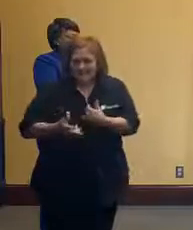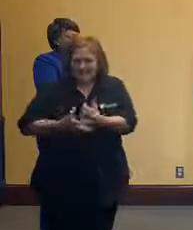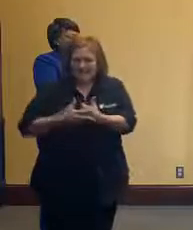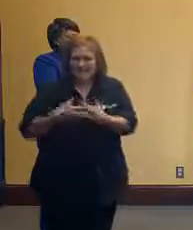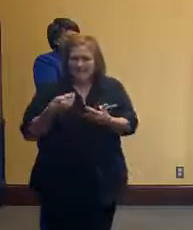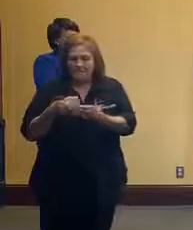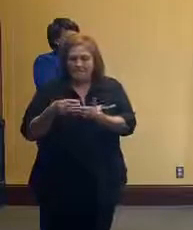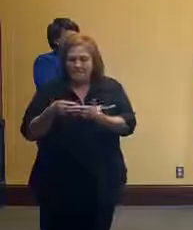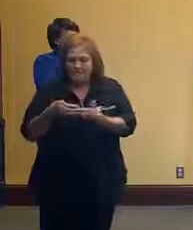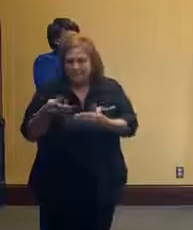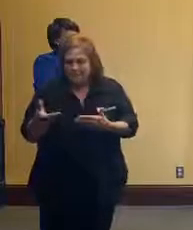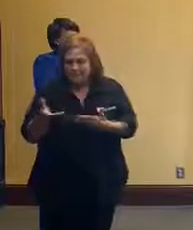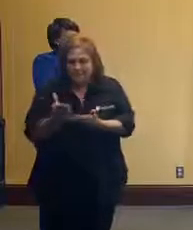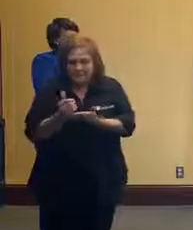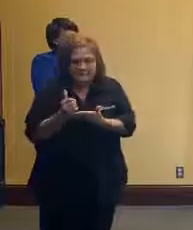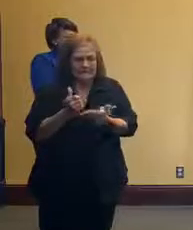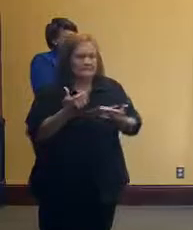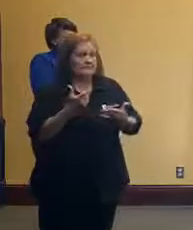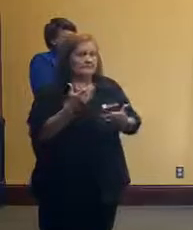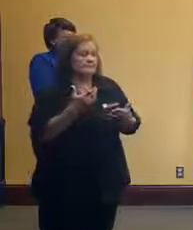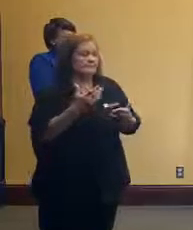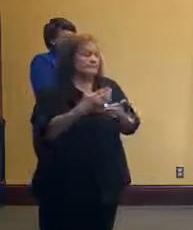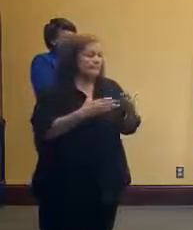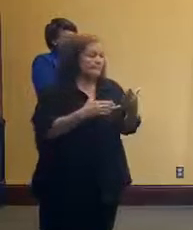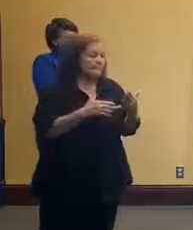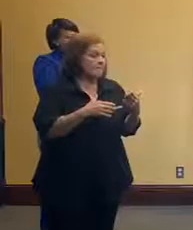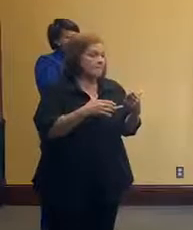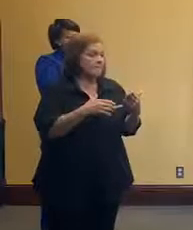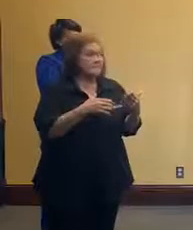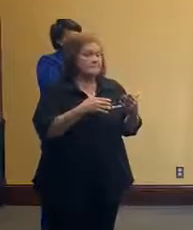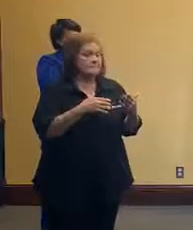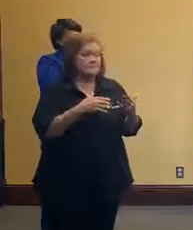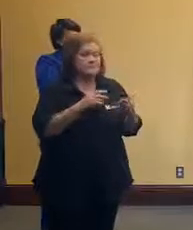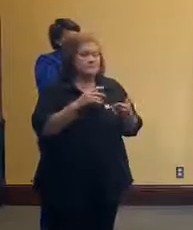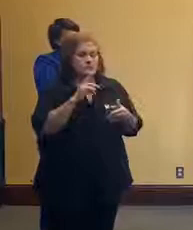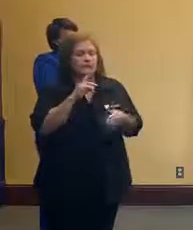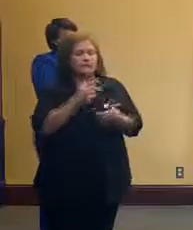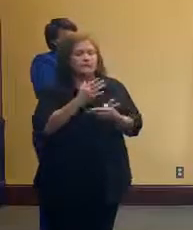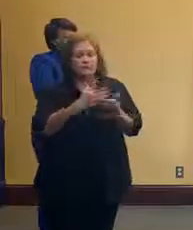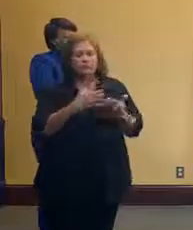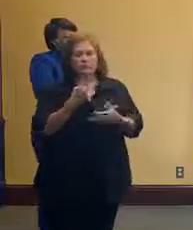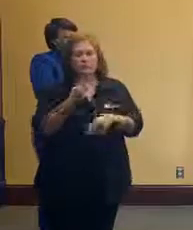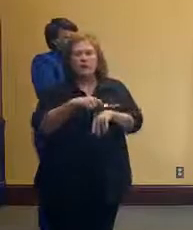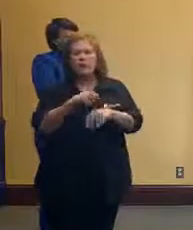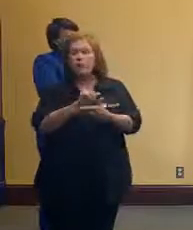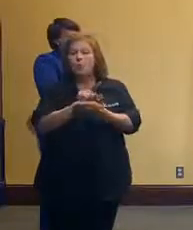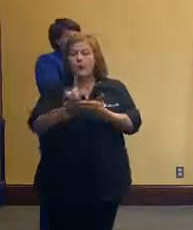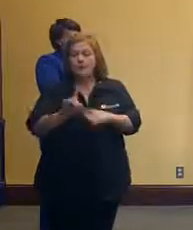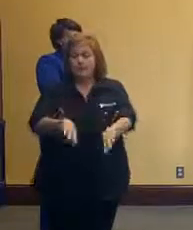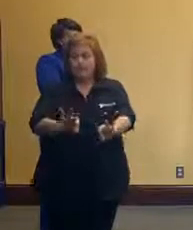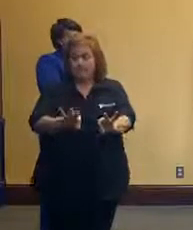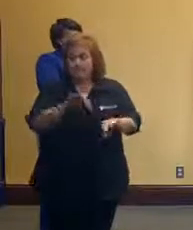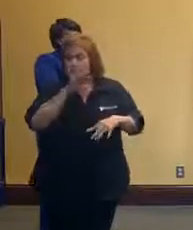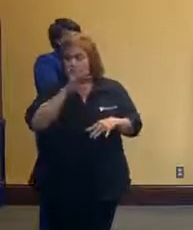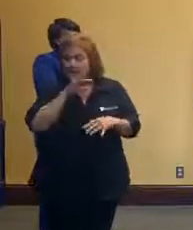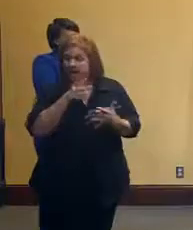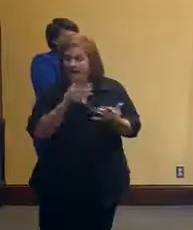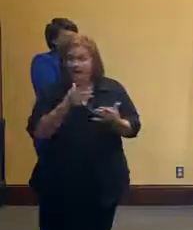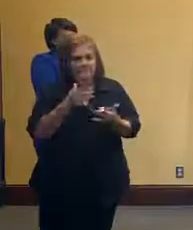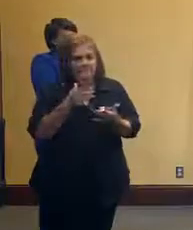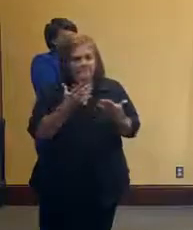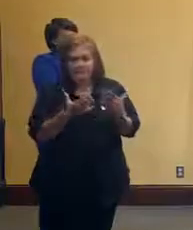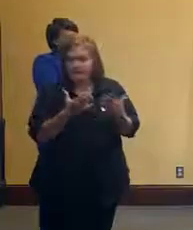across the country 2 trash pickups a week, and And so certainly things like that have to be on the